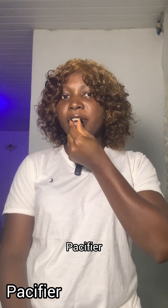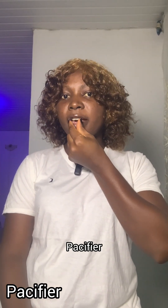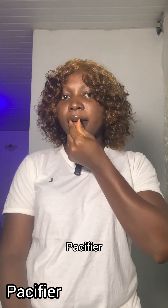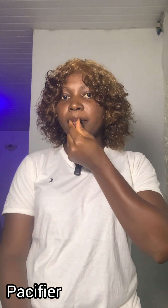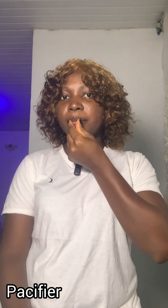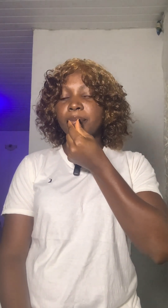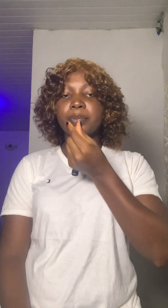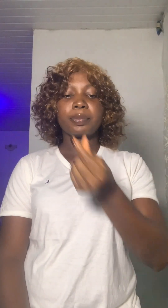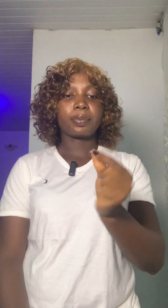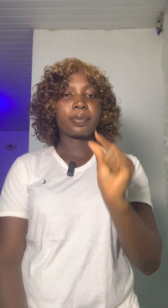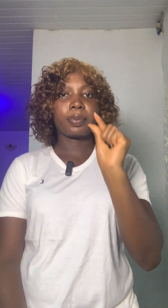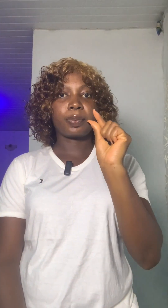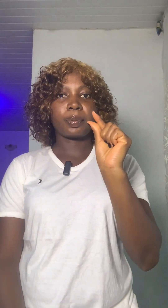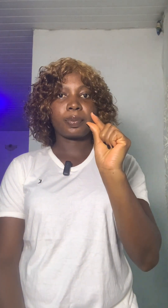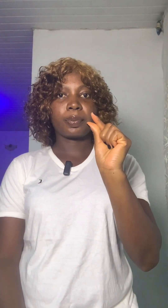Pacifier.